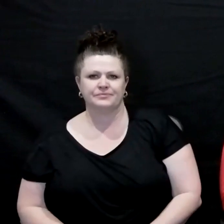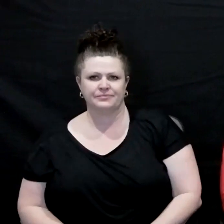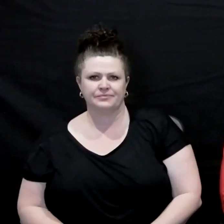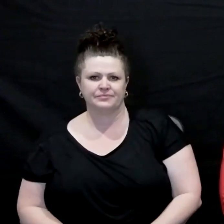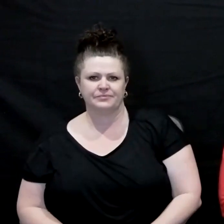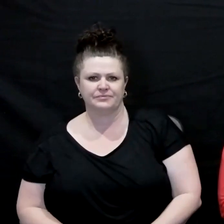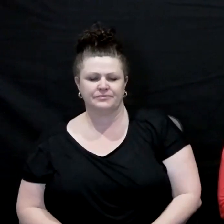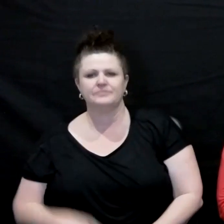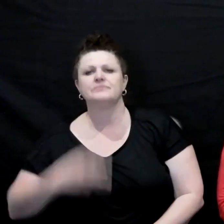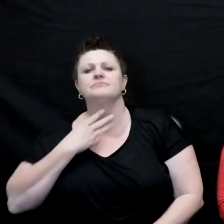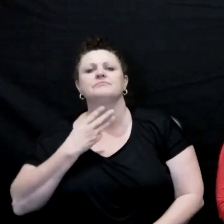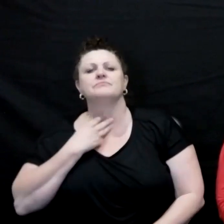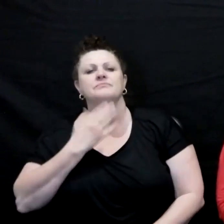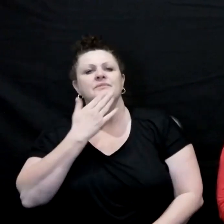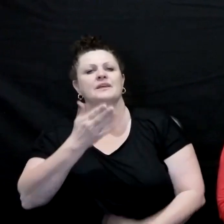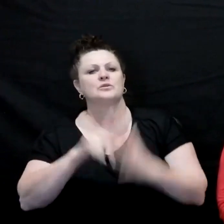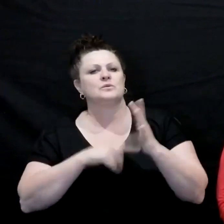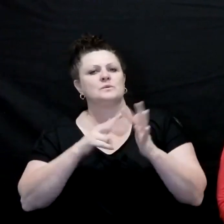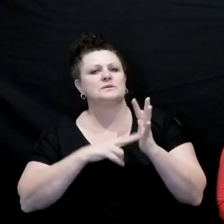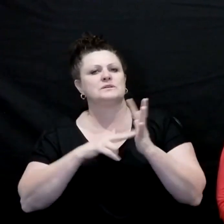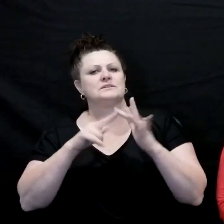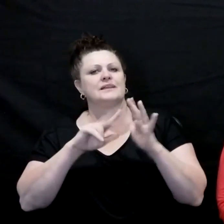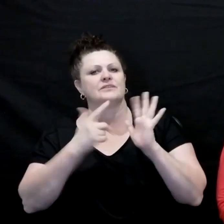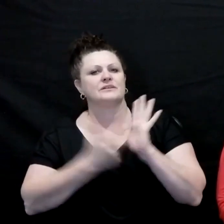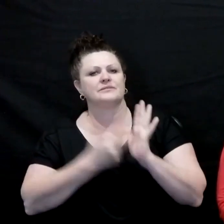It's Meredith. Thanks a lot, Jennifer.